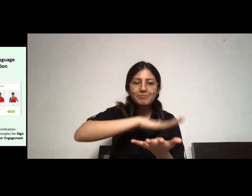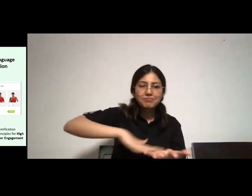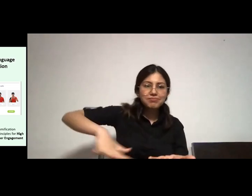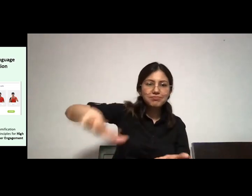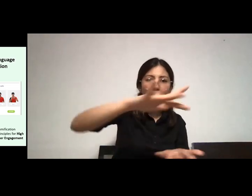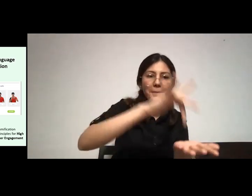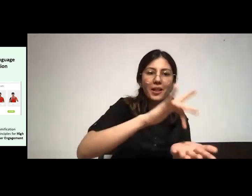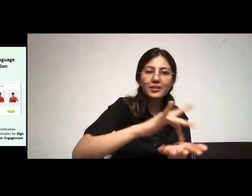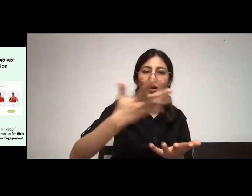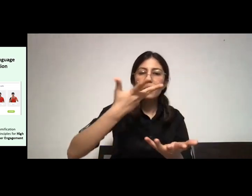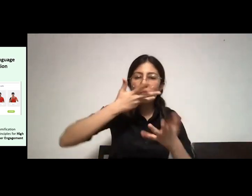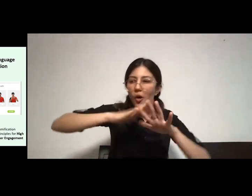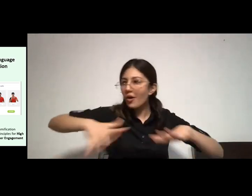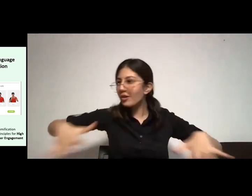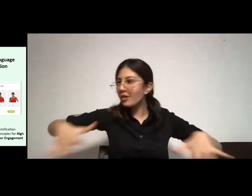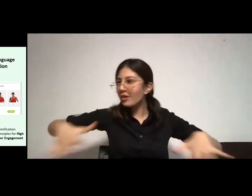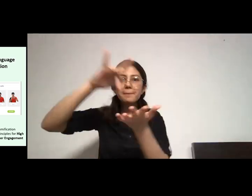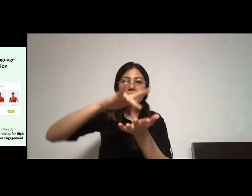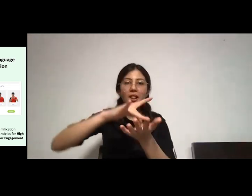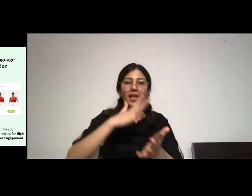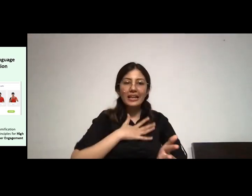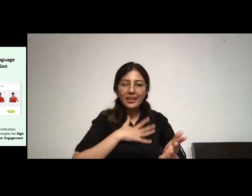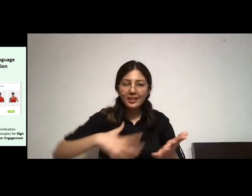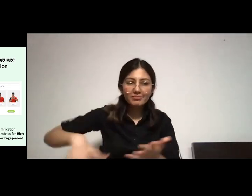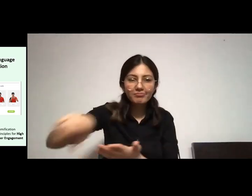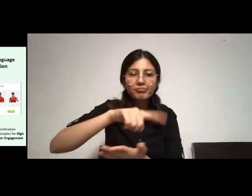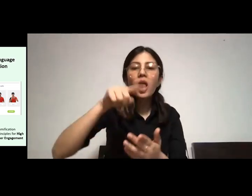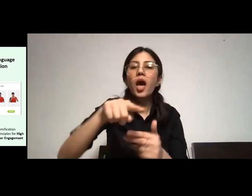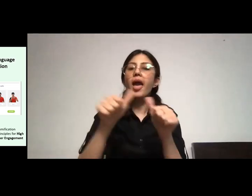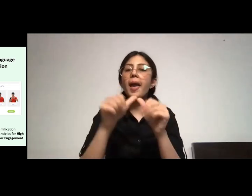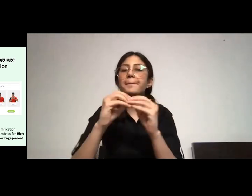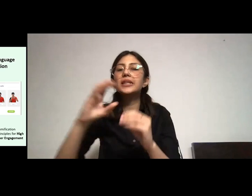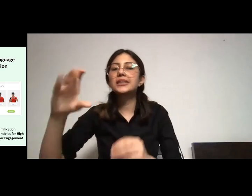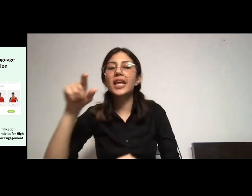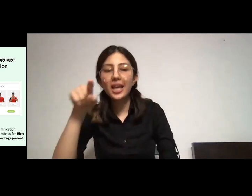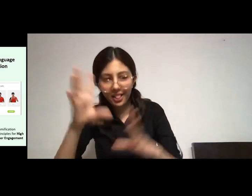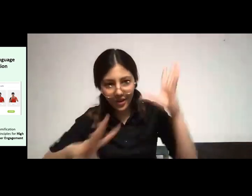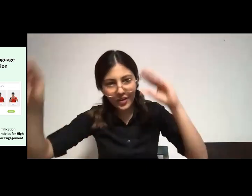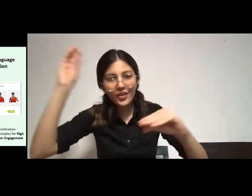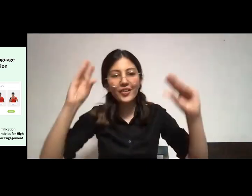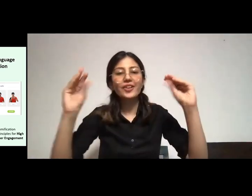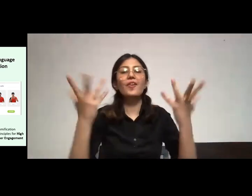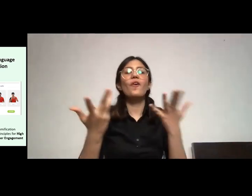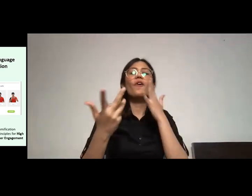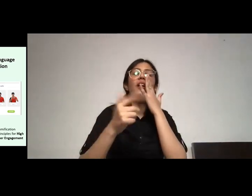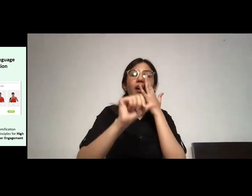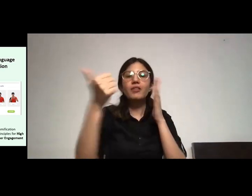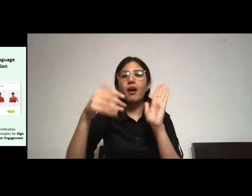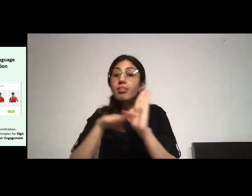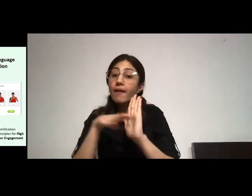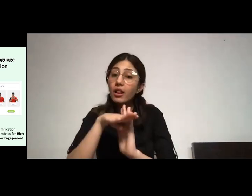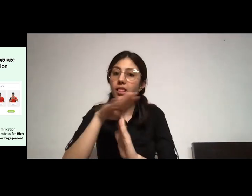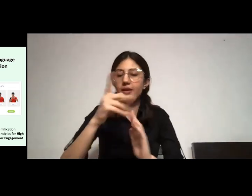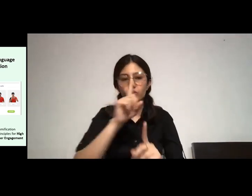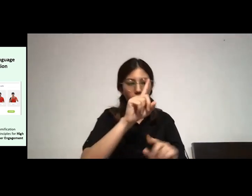basically different, representing the alphabets module of learning. And there are different individual levels. You can progress from